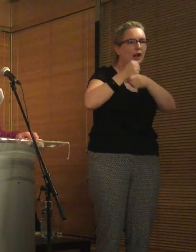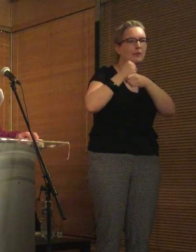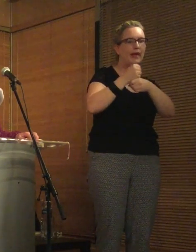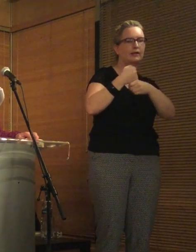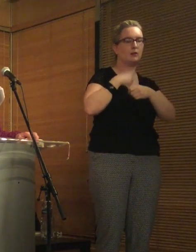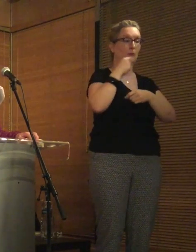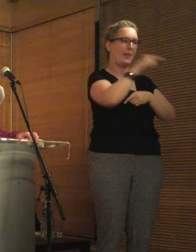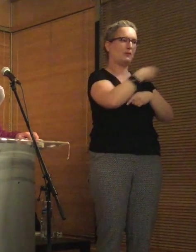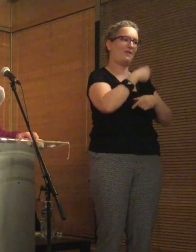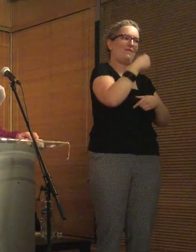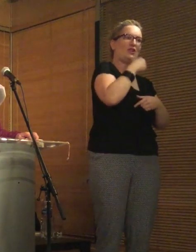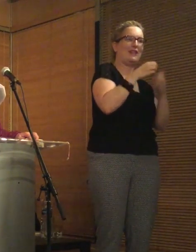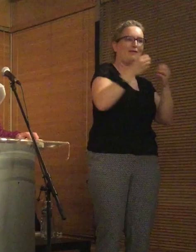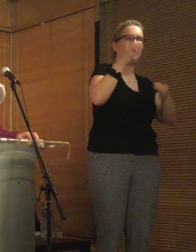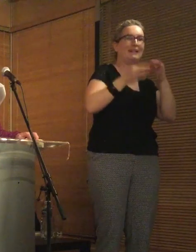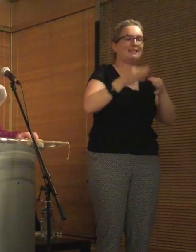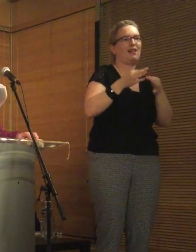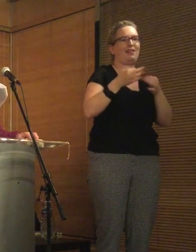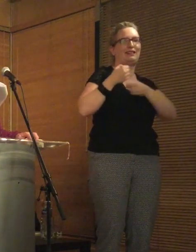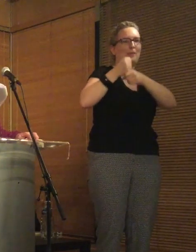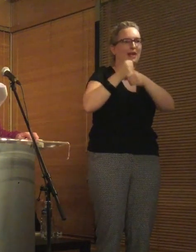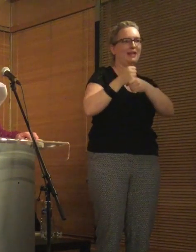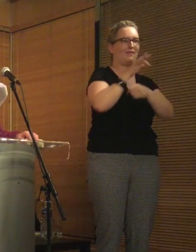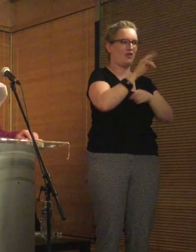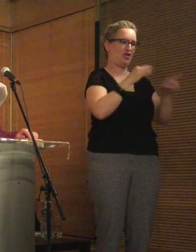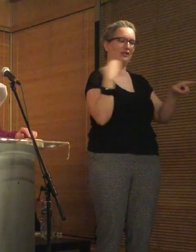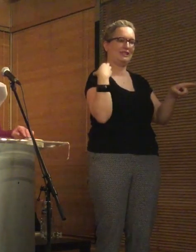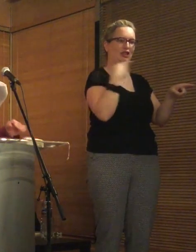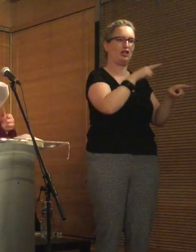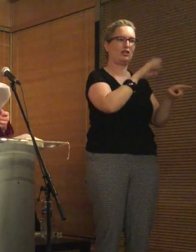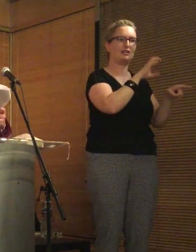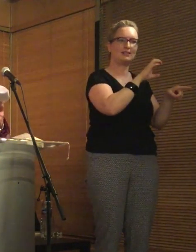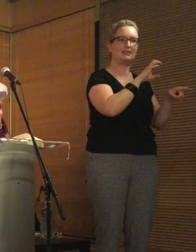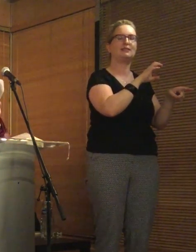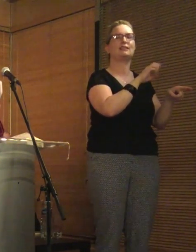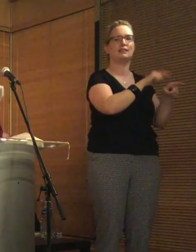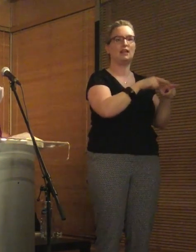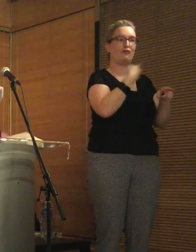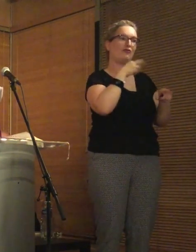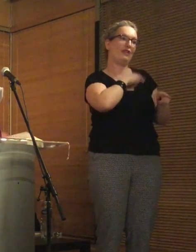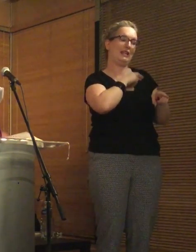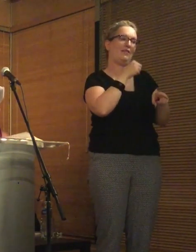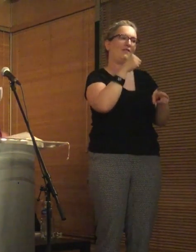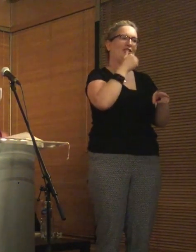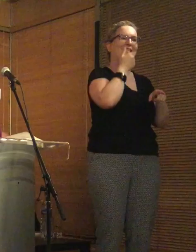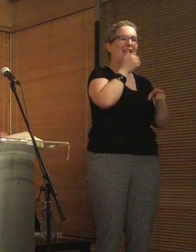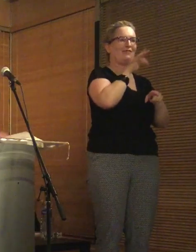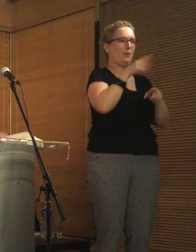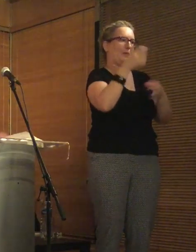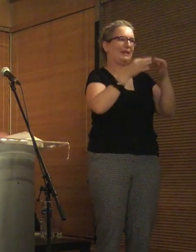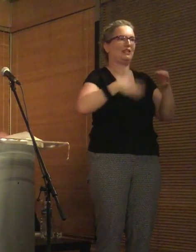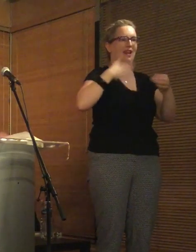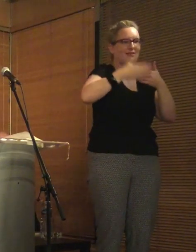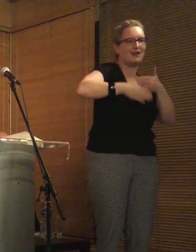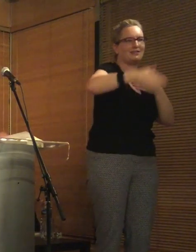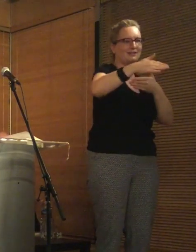Constance's first serious political venture, and her debut into politics dates from this visit to Manchester. There are great pictures